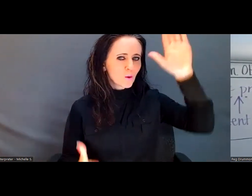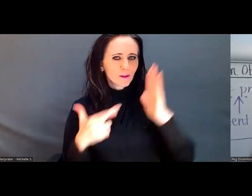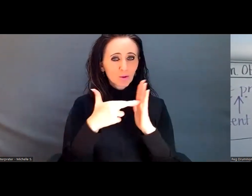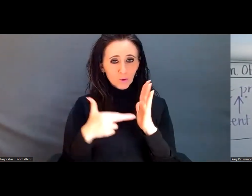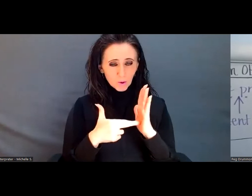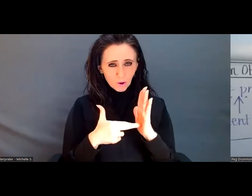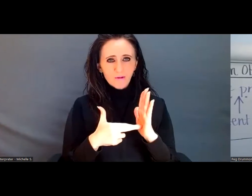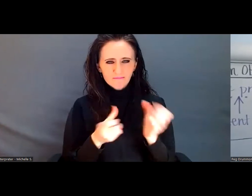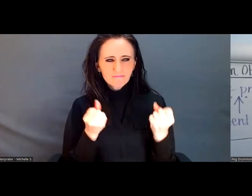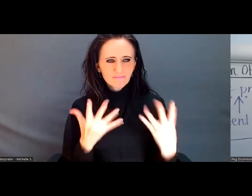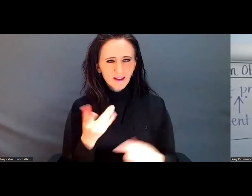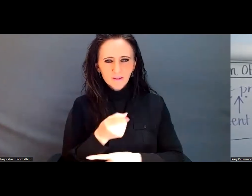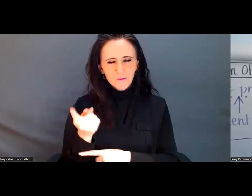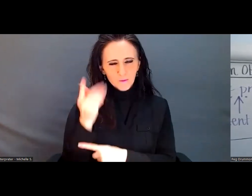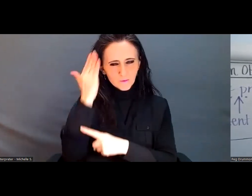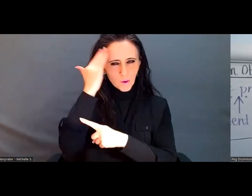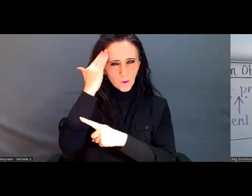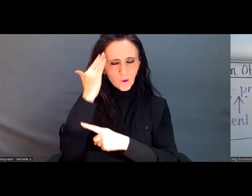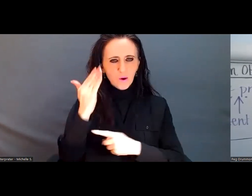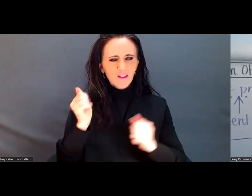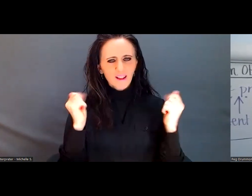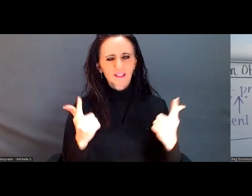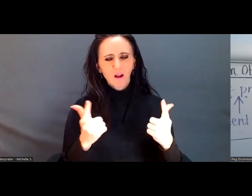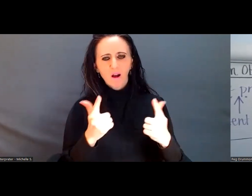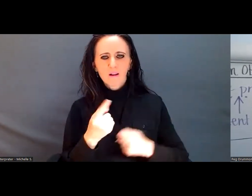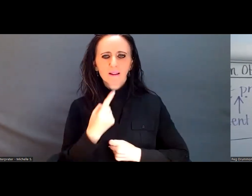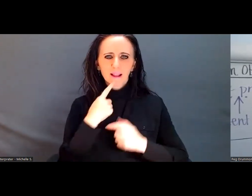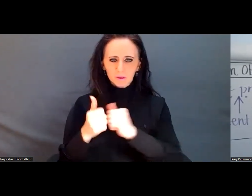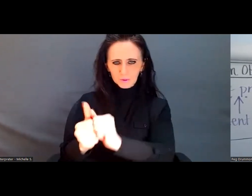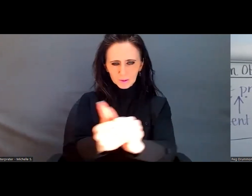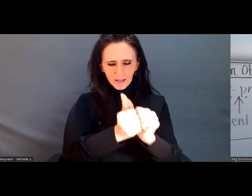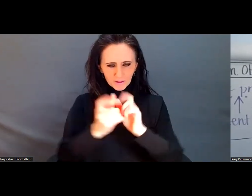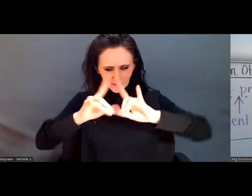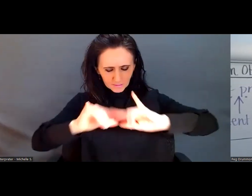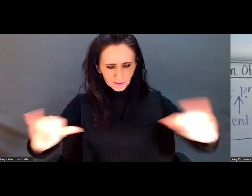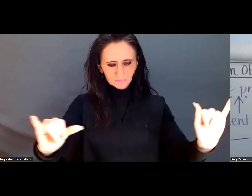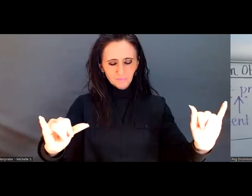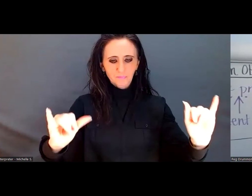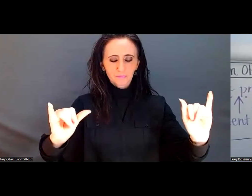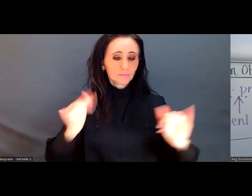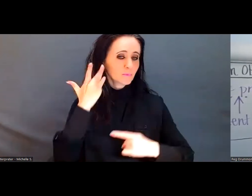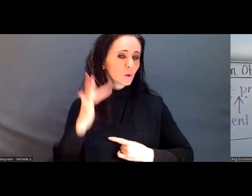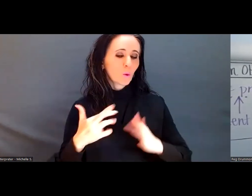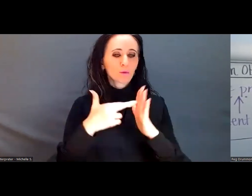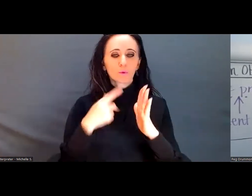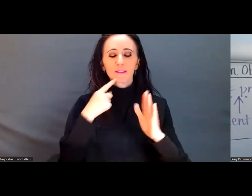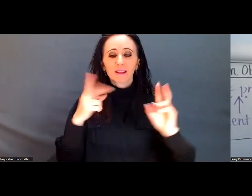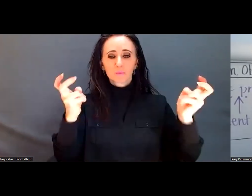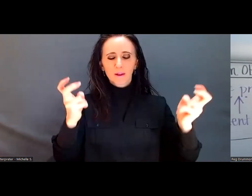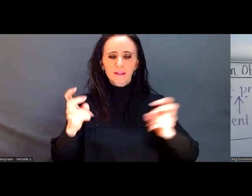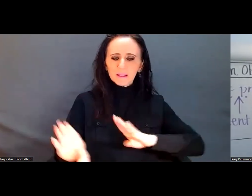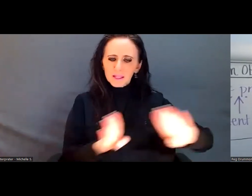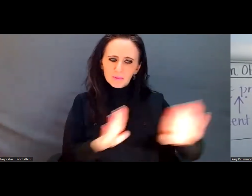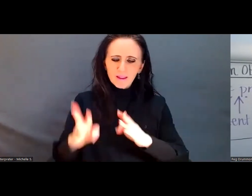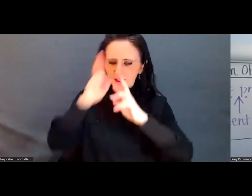rule. Let's say it together. The golden rule goes like this: treat others as I would